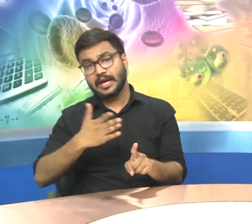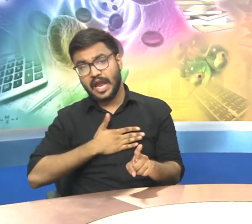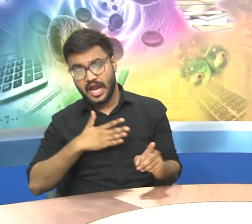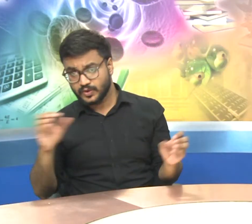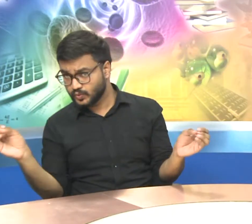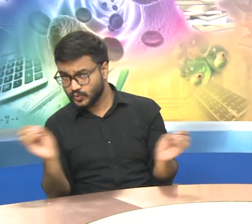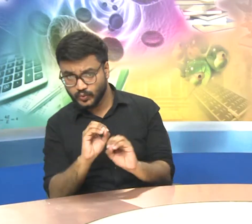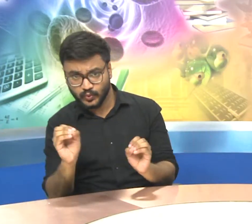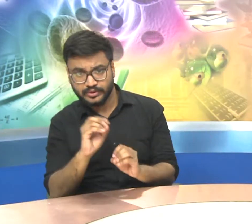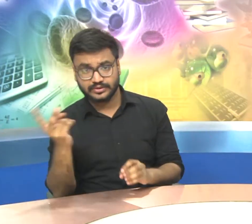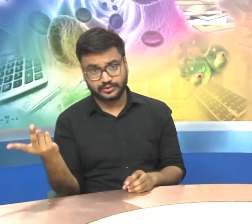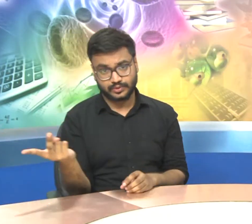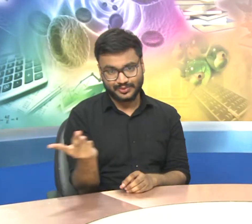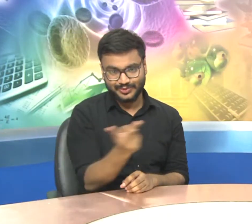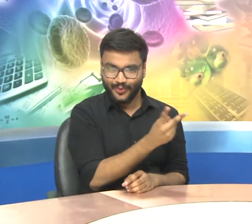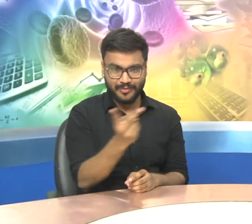And also the biotic